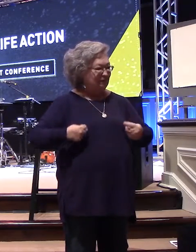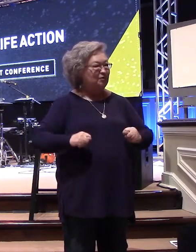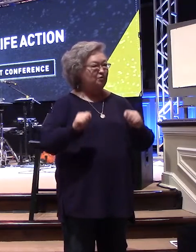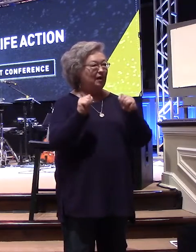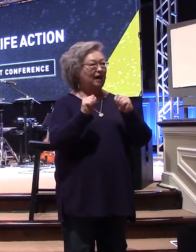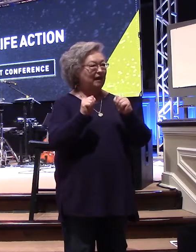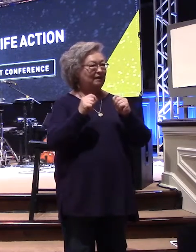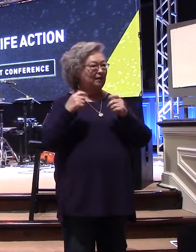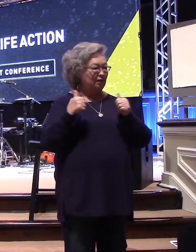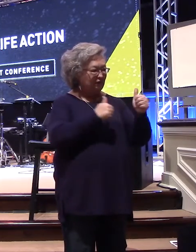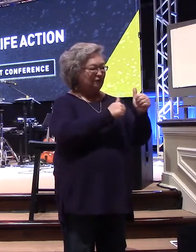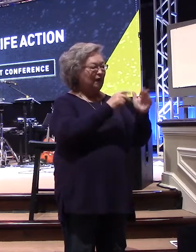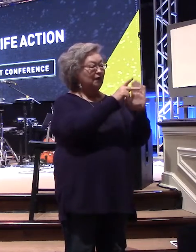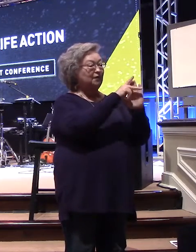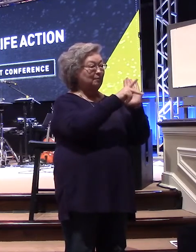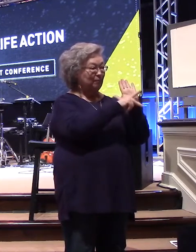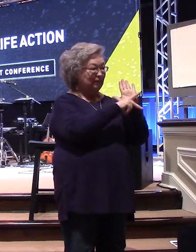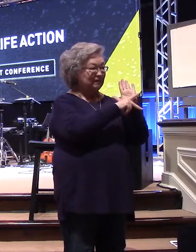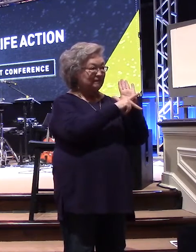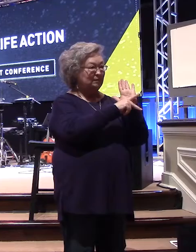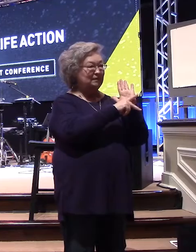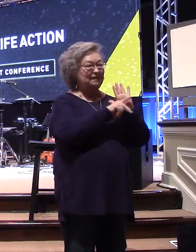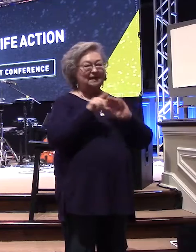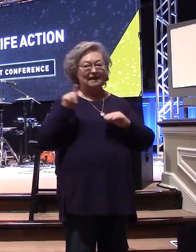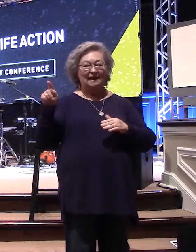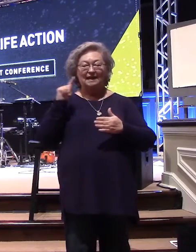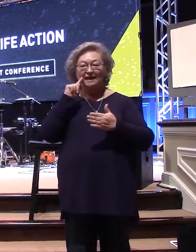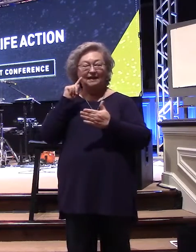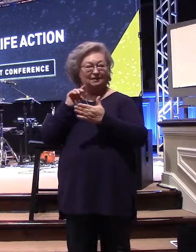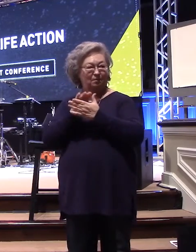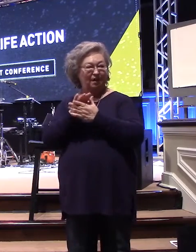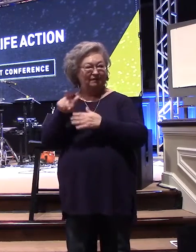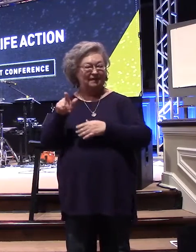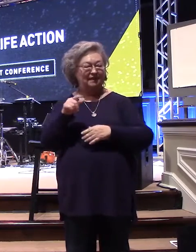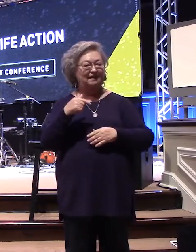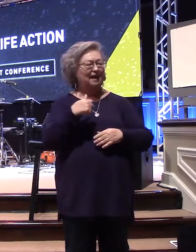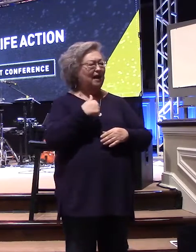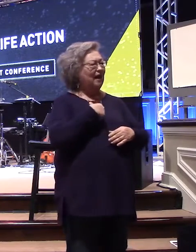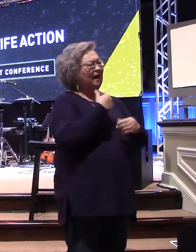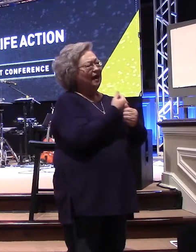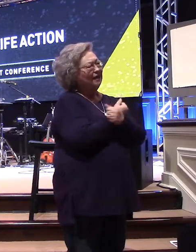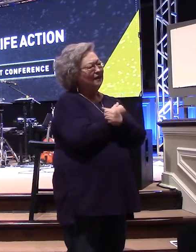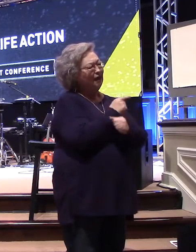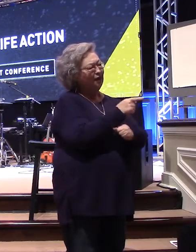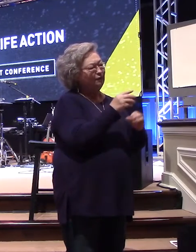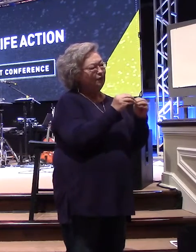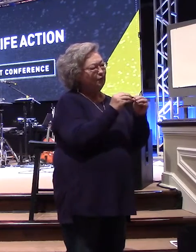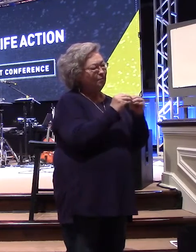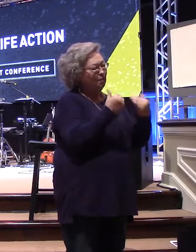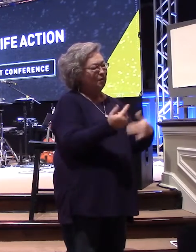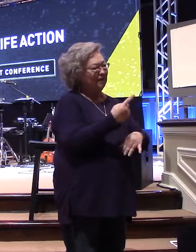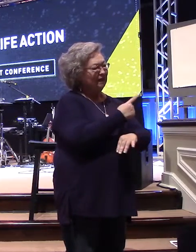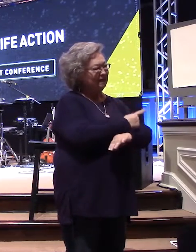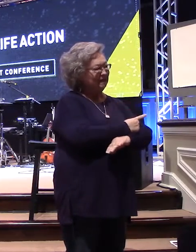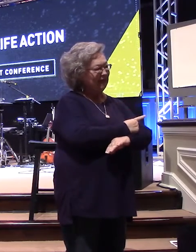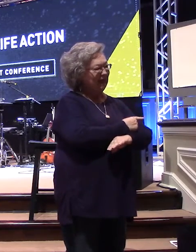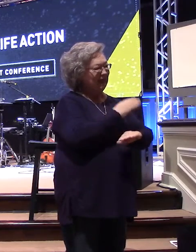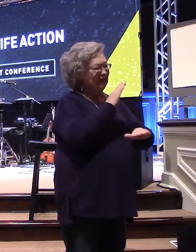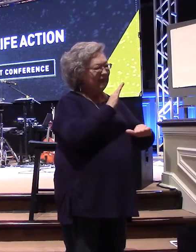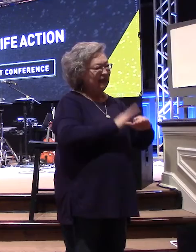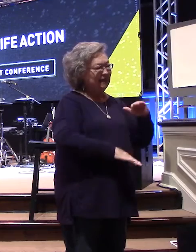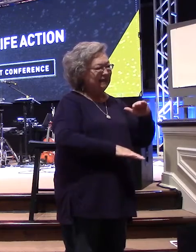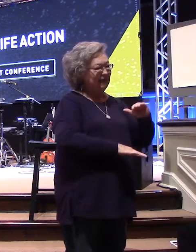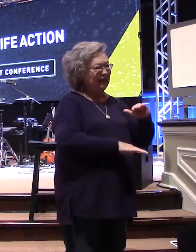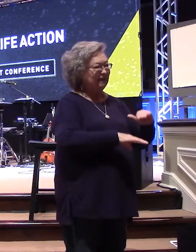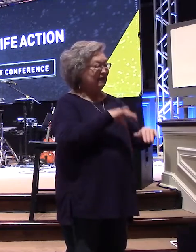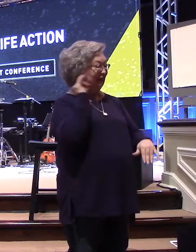this was nice. It says, "I love you more today than yesterday." It's just, yeah, isn't that sweet? And then I opened it up, it says, "Yesterday you really got on